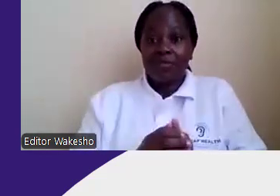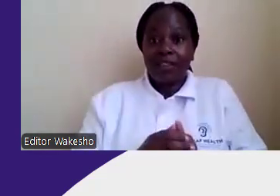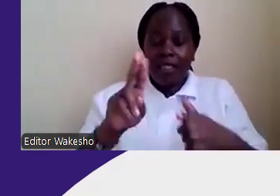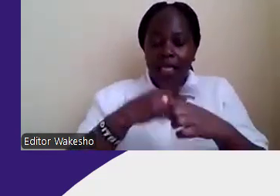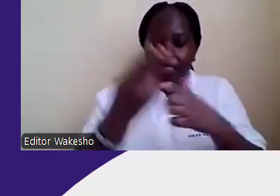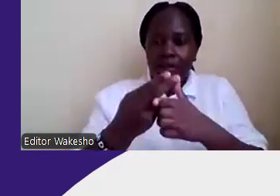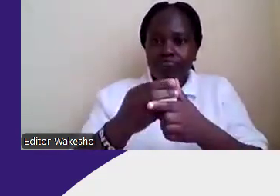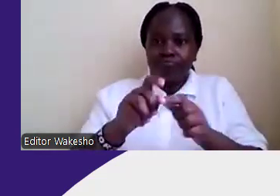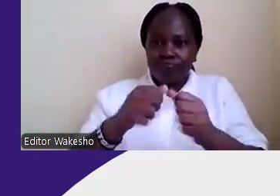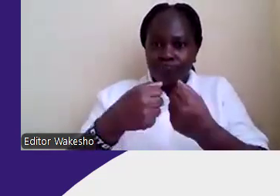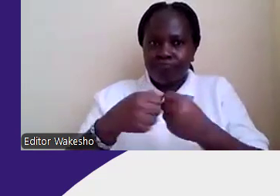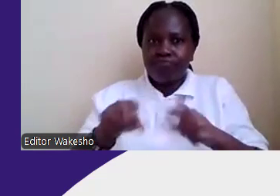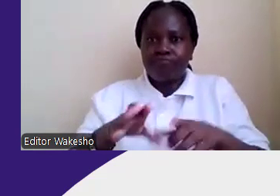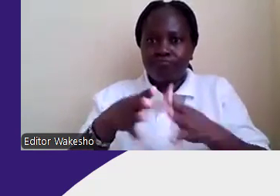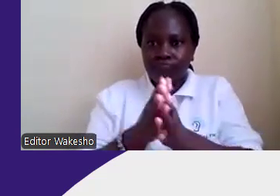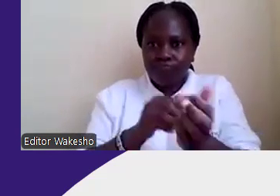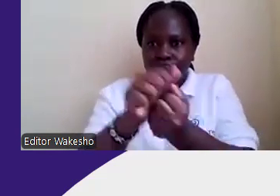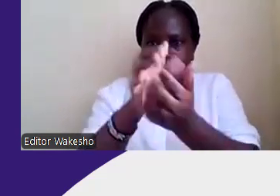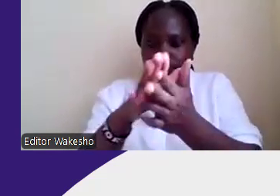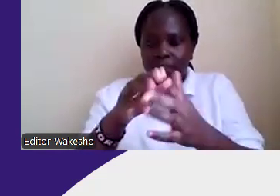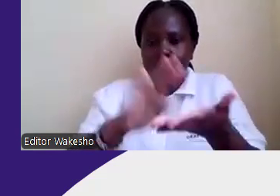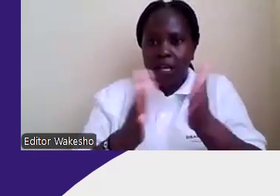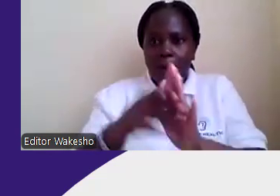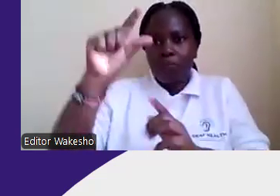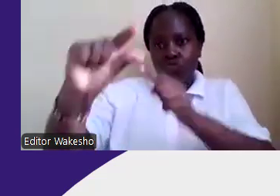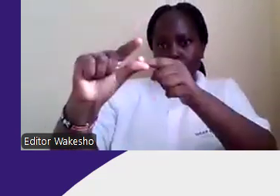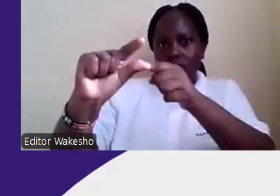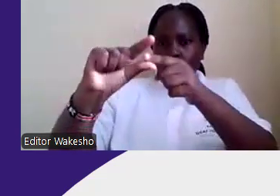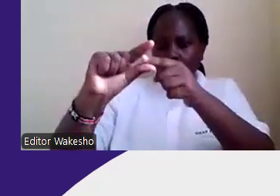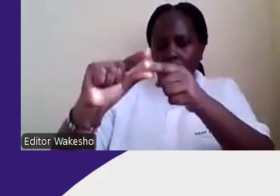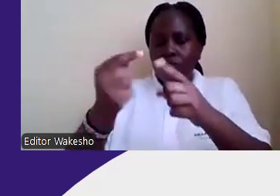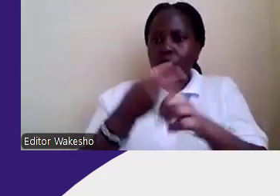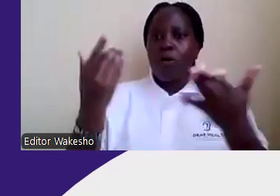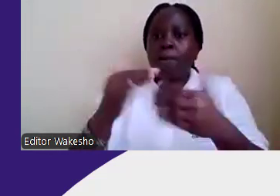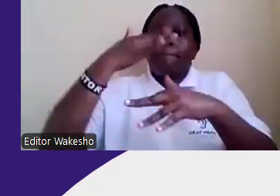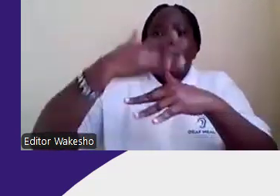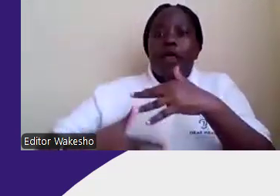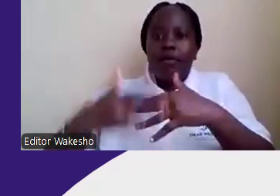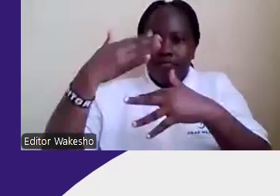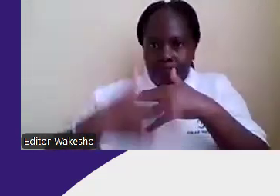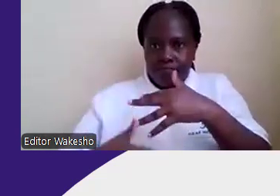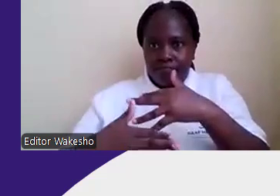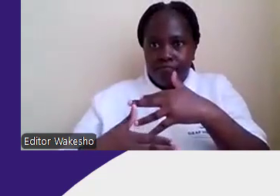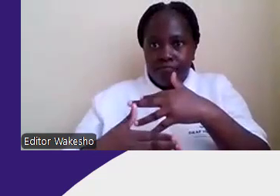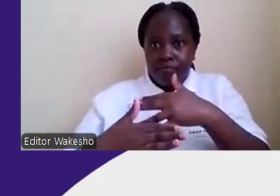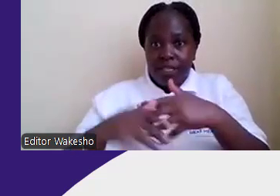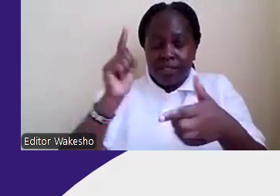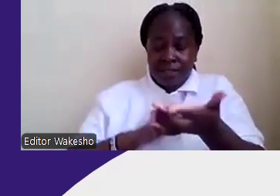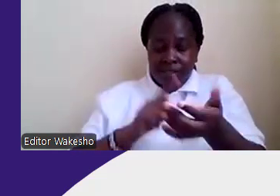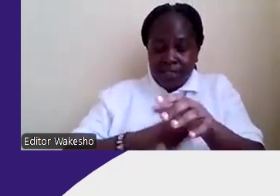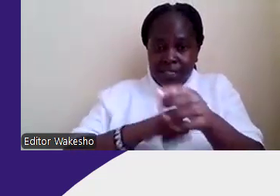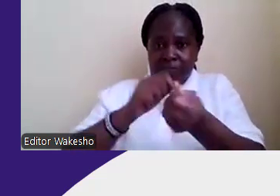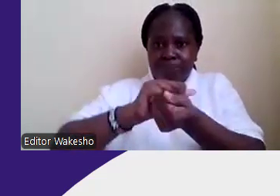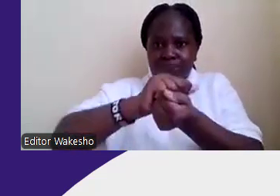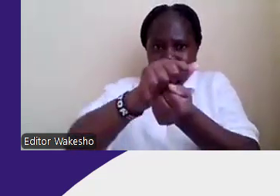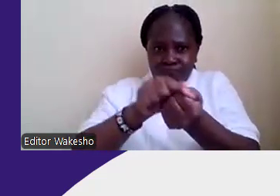to glucose, right? This glucose is found in the blood. Why is it found in the blood? Because when it's digested in your stomach, it